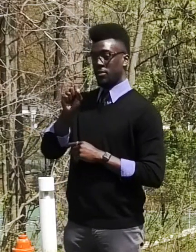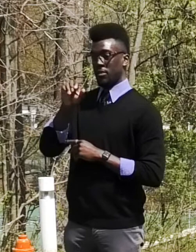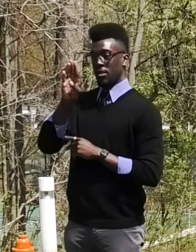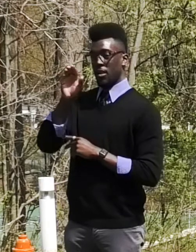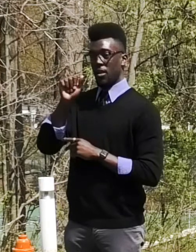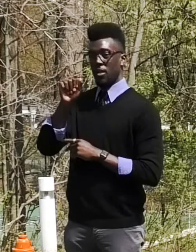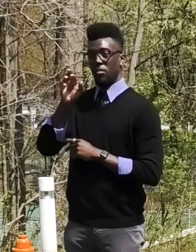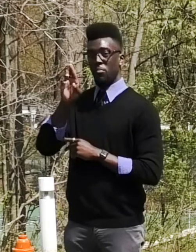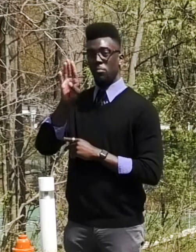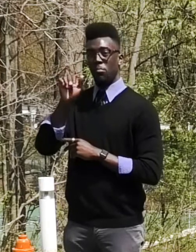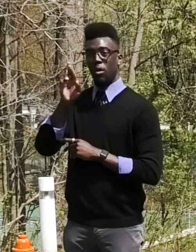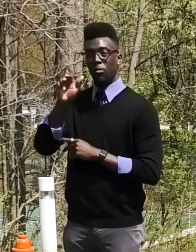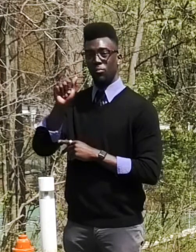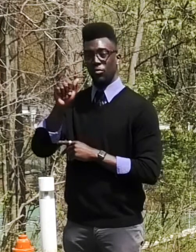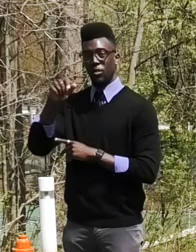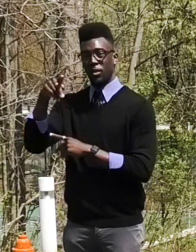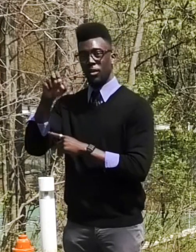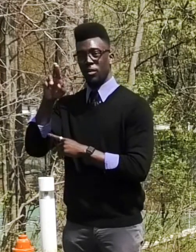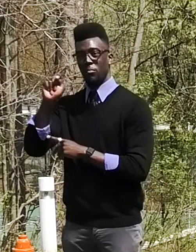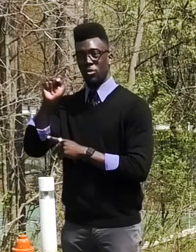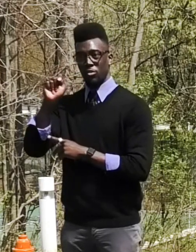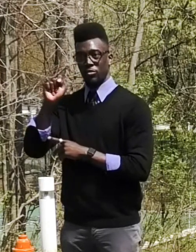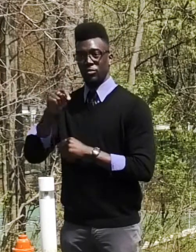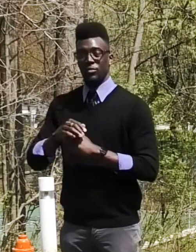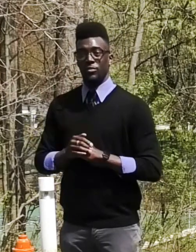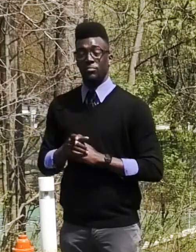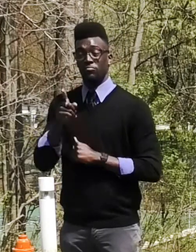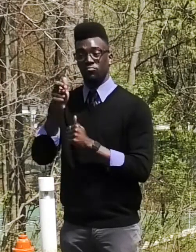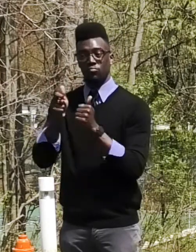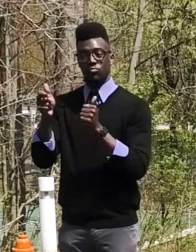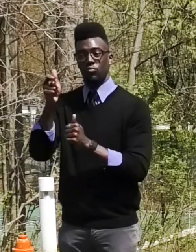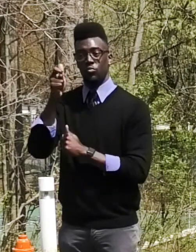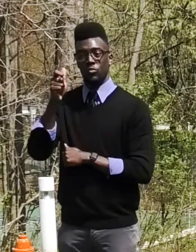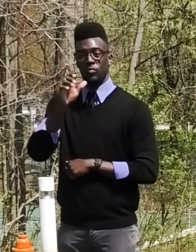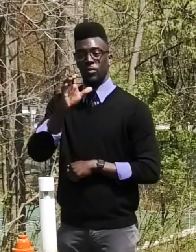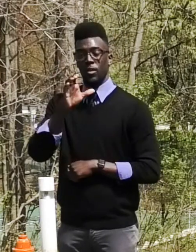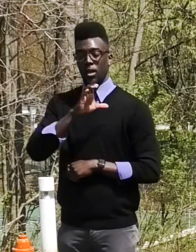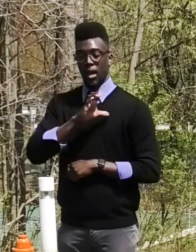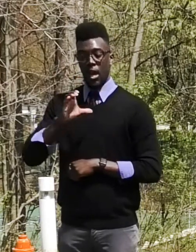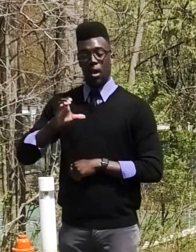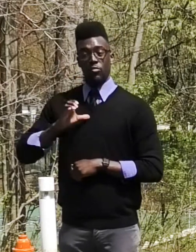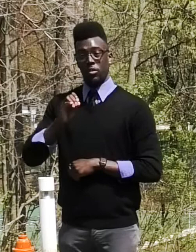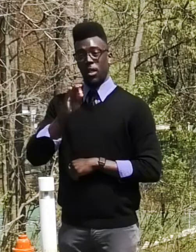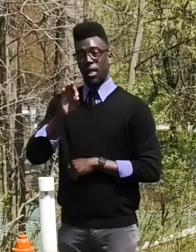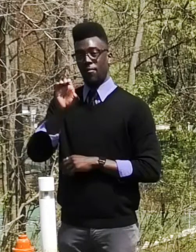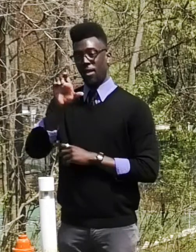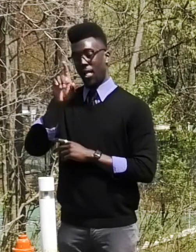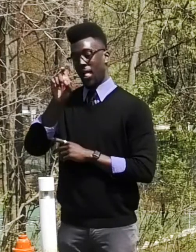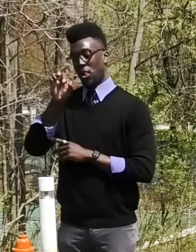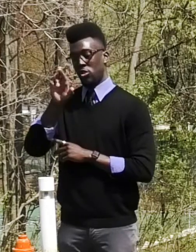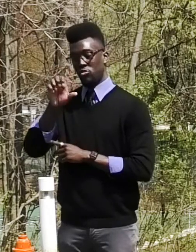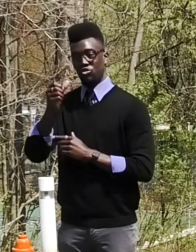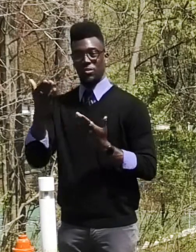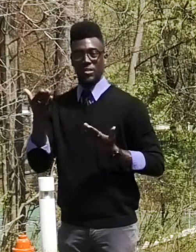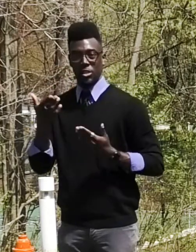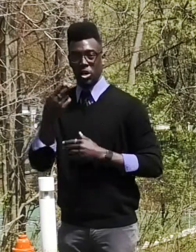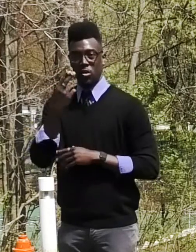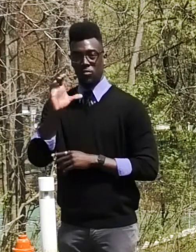Peart, who is one of the elders of the councils of elders here in Howard County. Miss Peart,